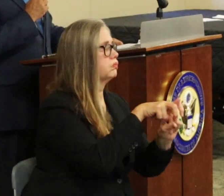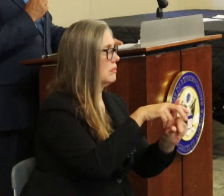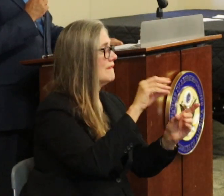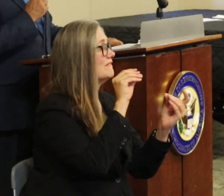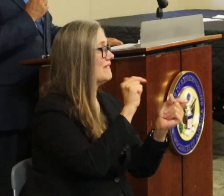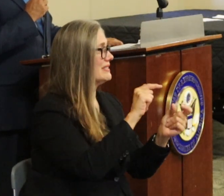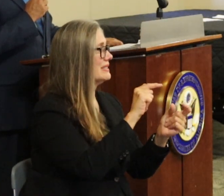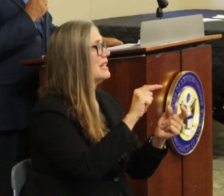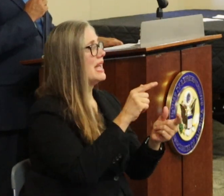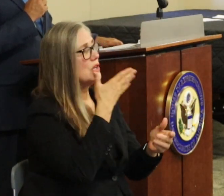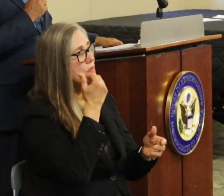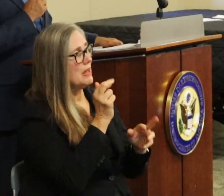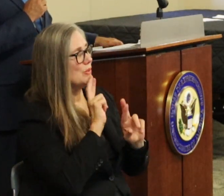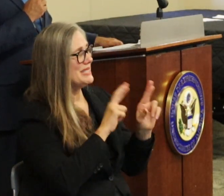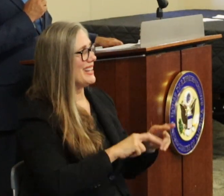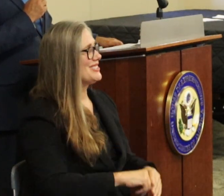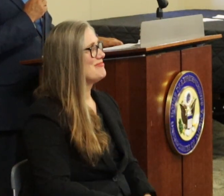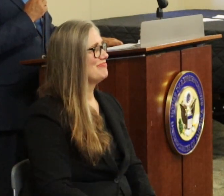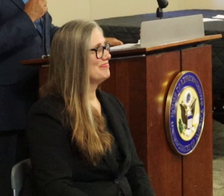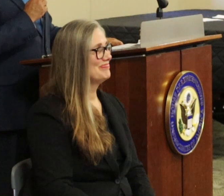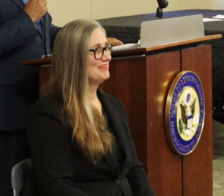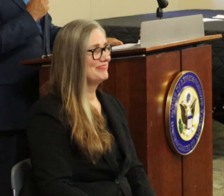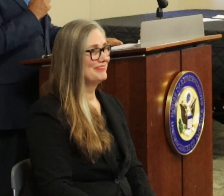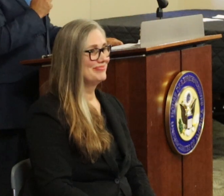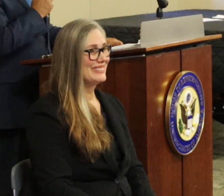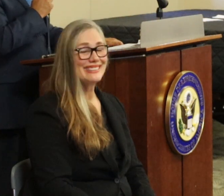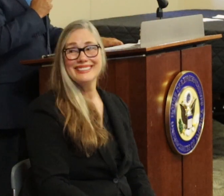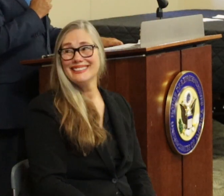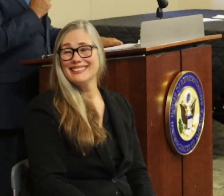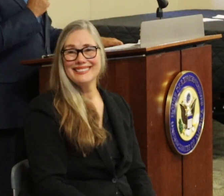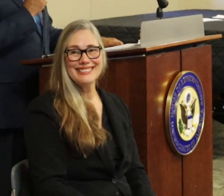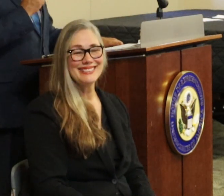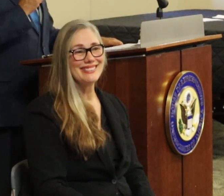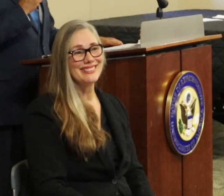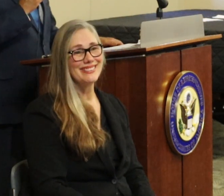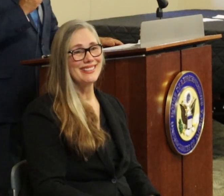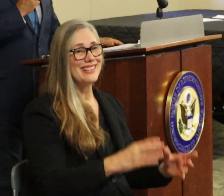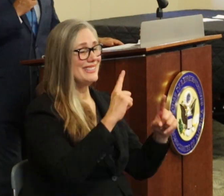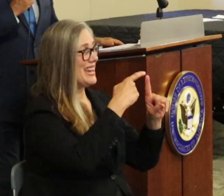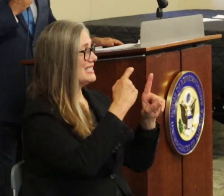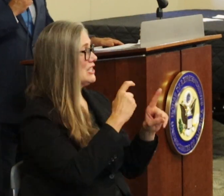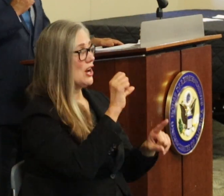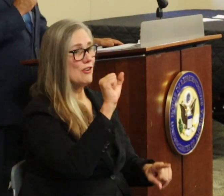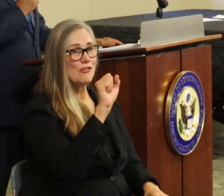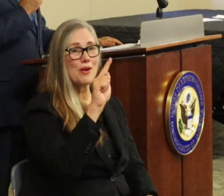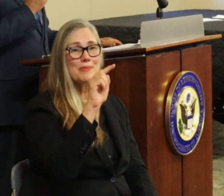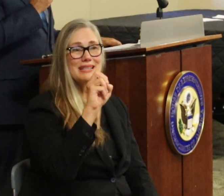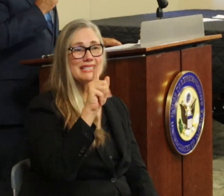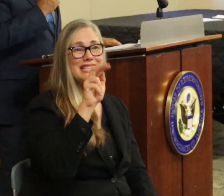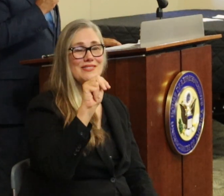hopefully get you a better result. Thank you. Okay. All right, our next question this evening comes from Steven